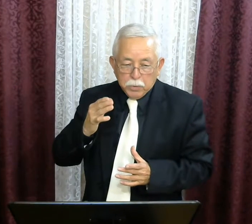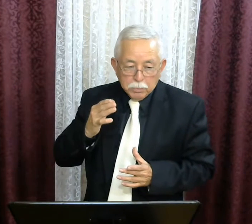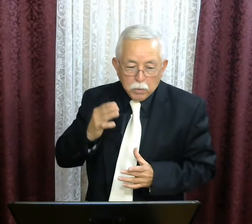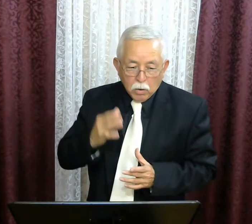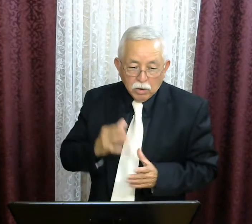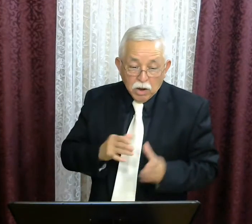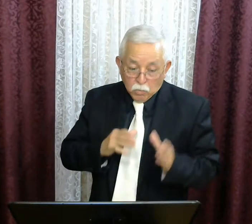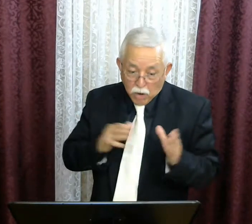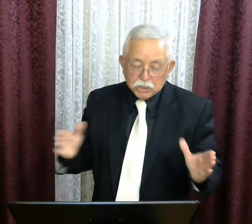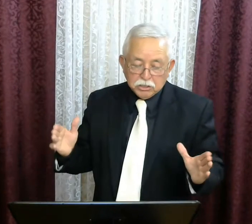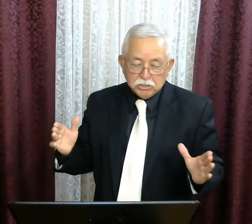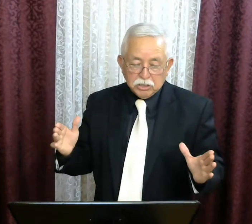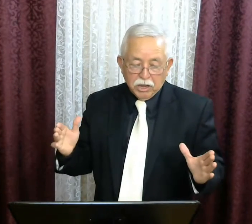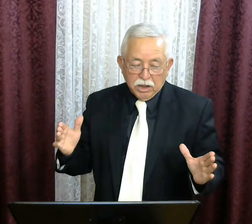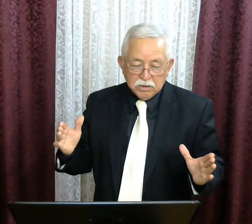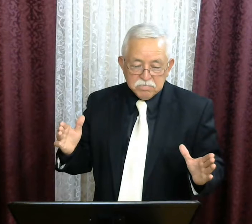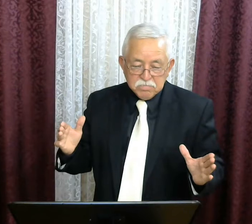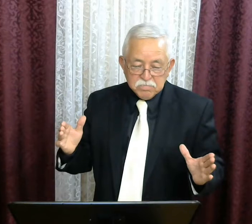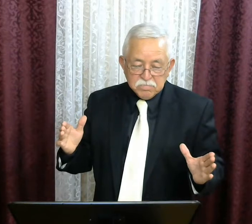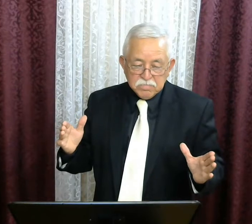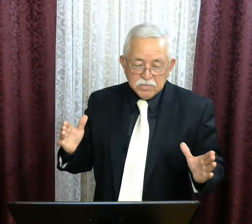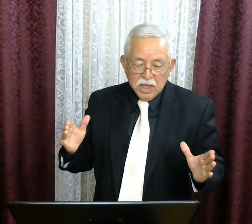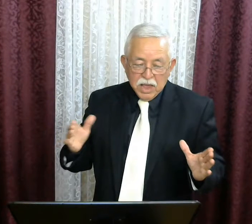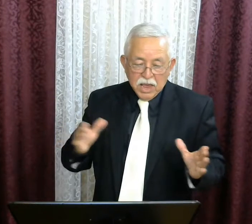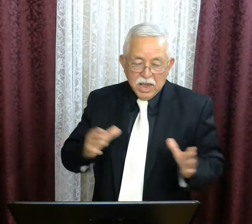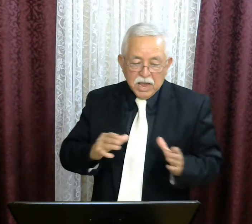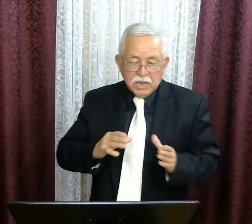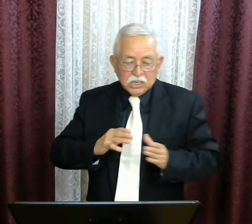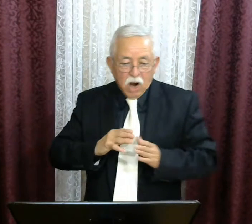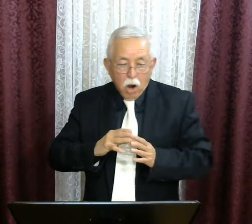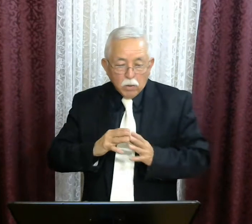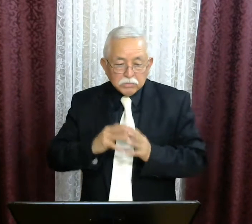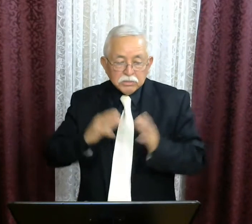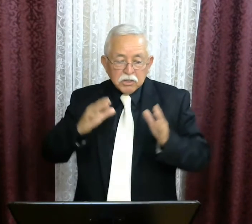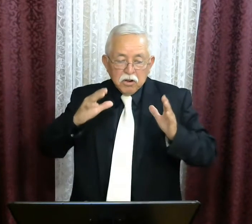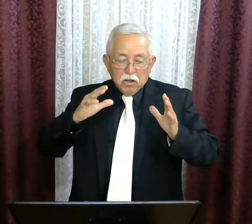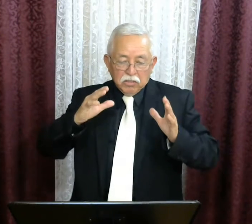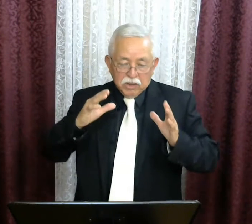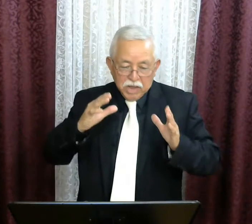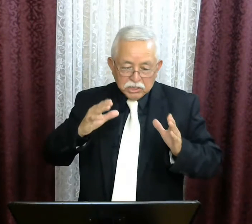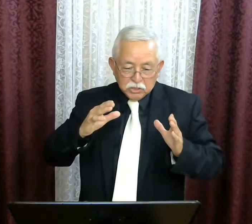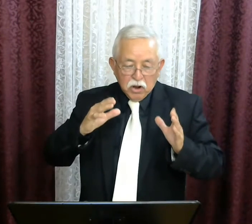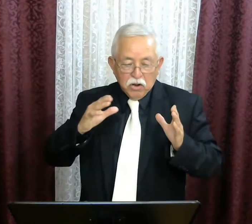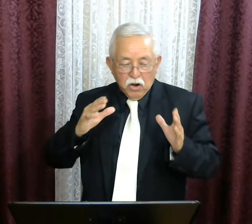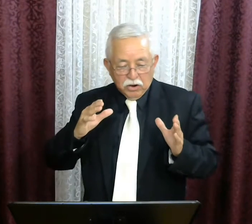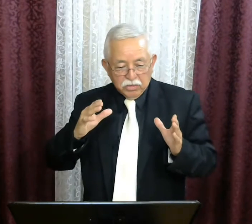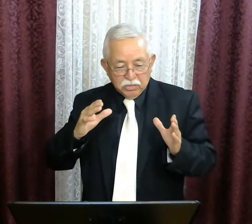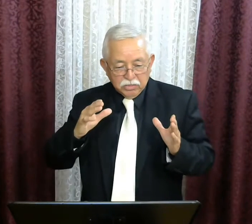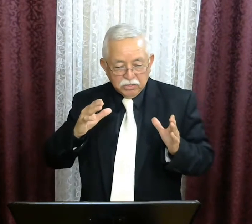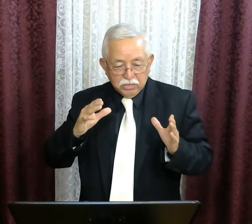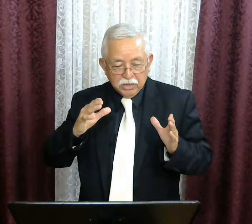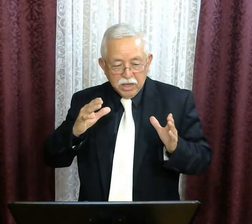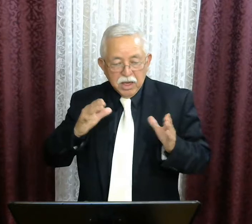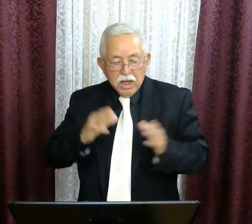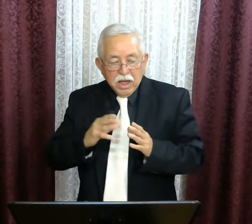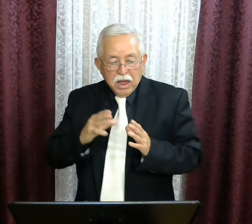people righteously and govern the nation on earth.